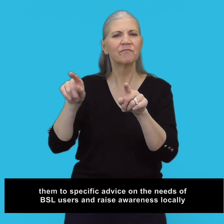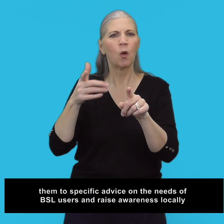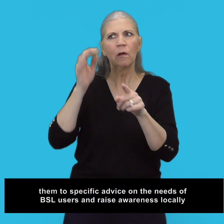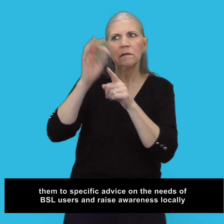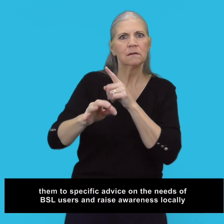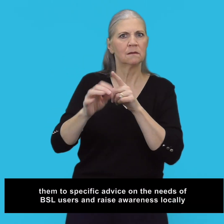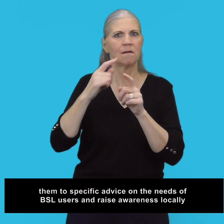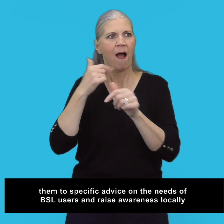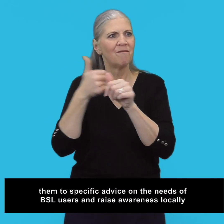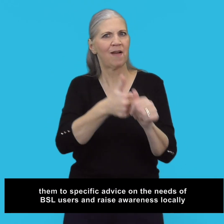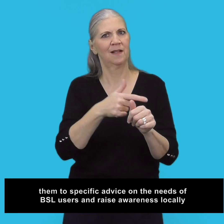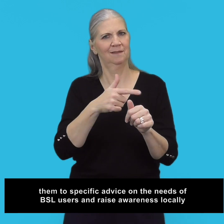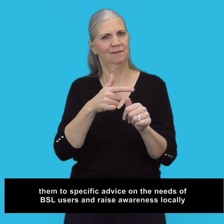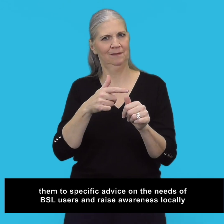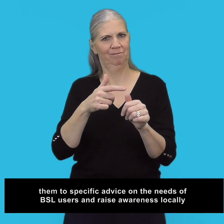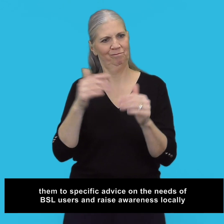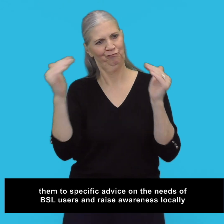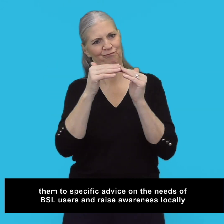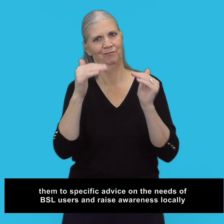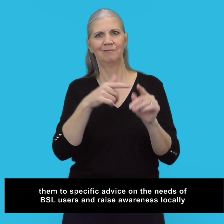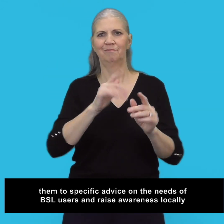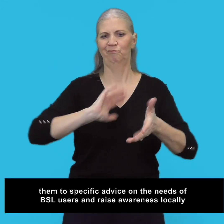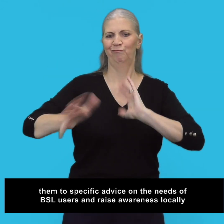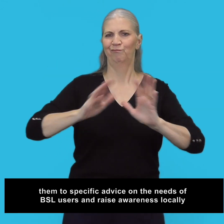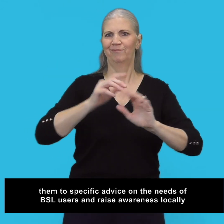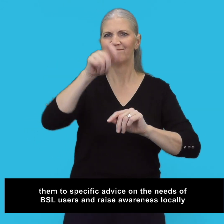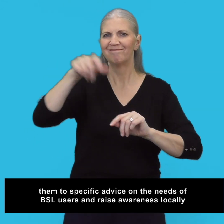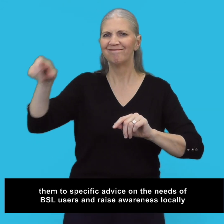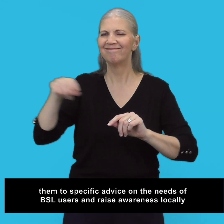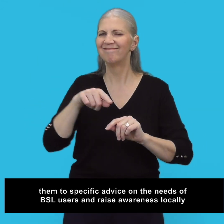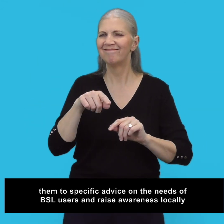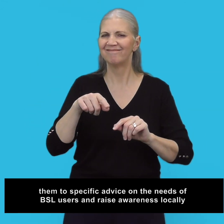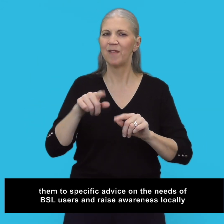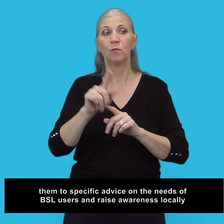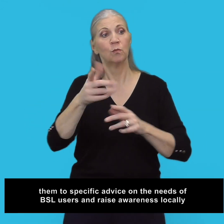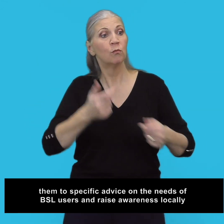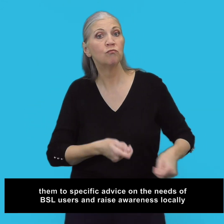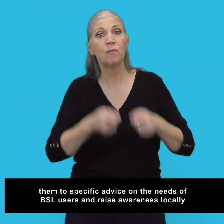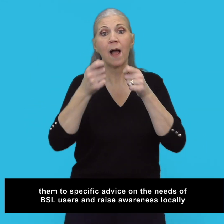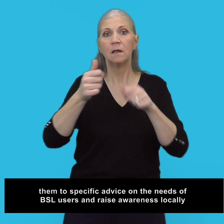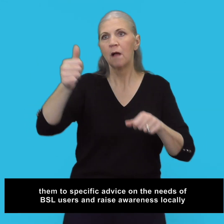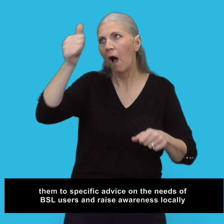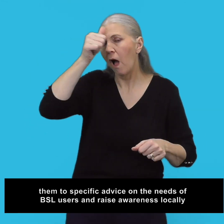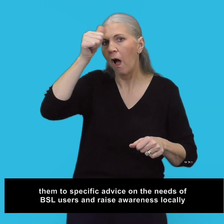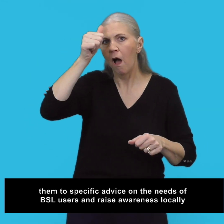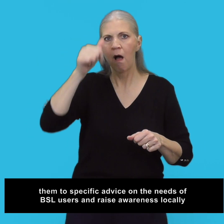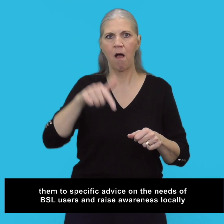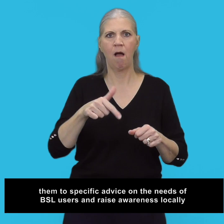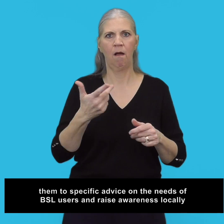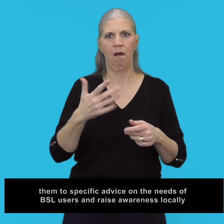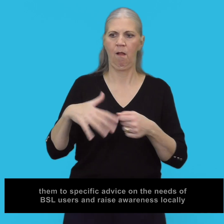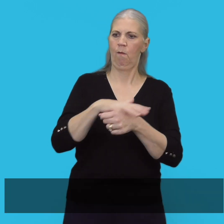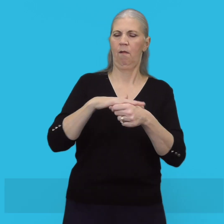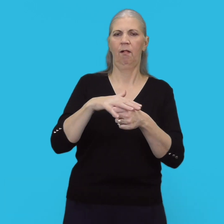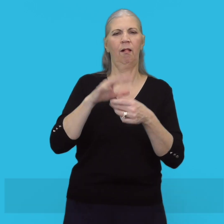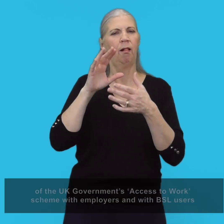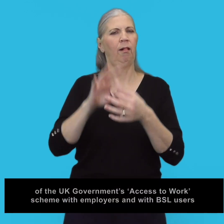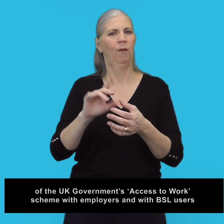raise awareness locally of the UK Government's Access to Work scheme with employers and